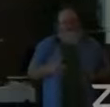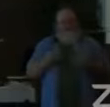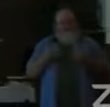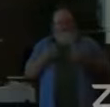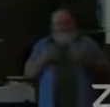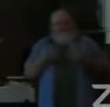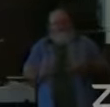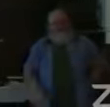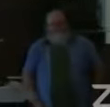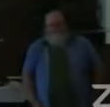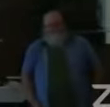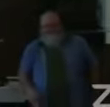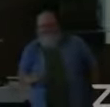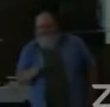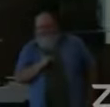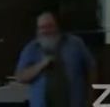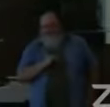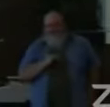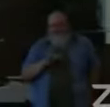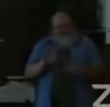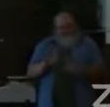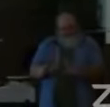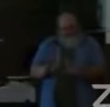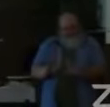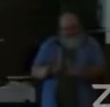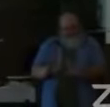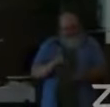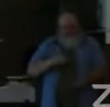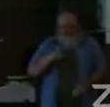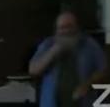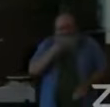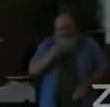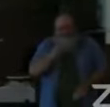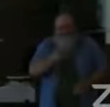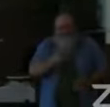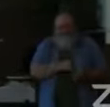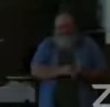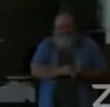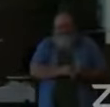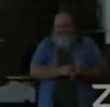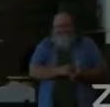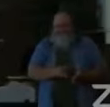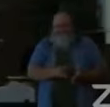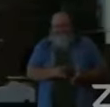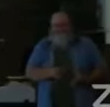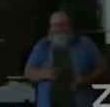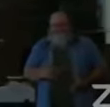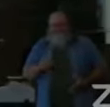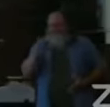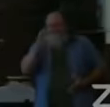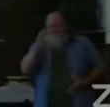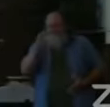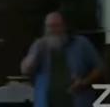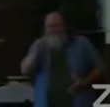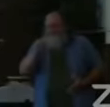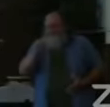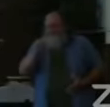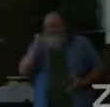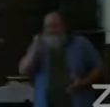I'm careful when I say it. I've said this from a pulpit a couple of times. I don't say it to every cancer patient, but I have said it to a few.